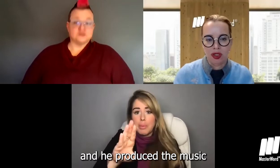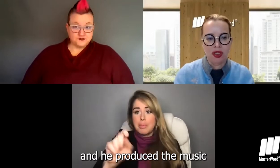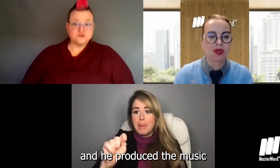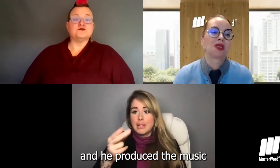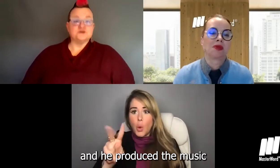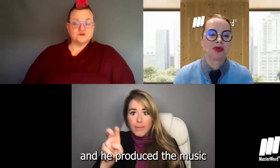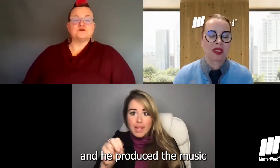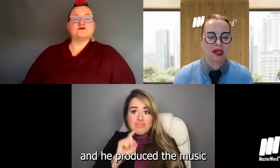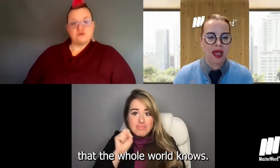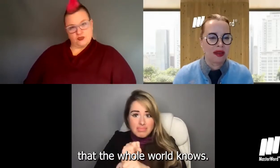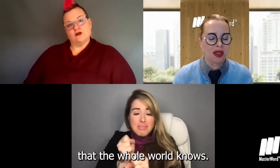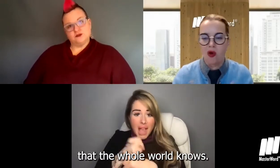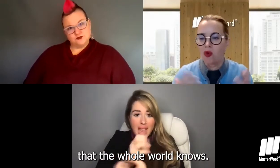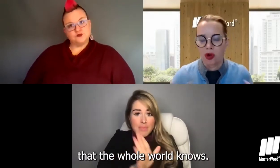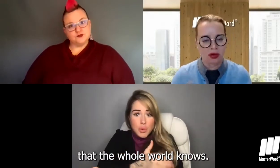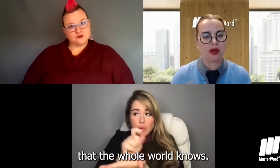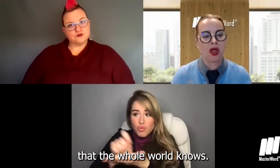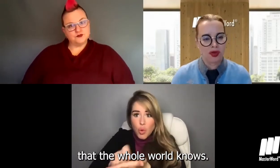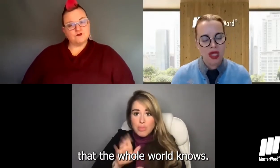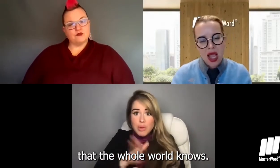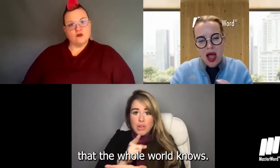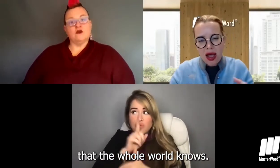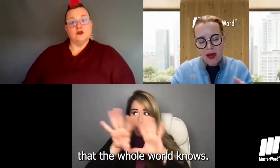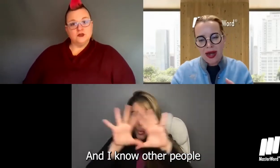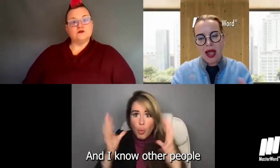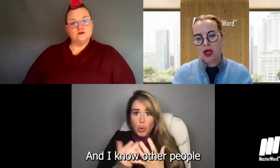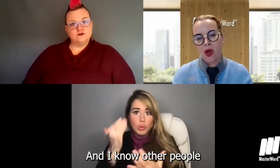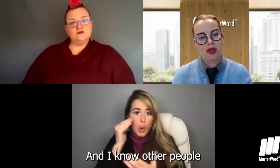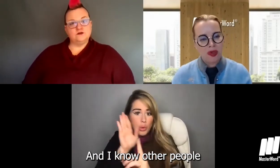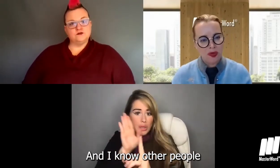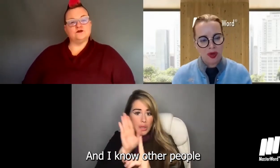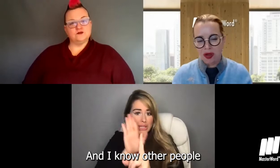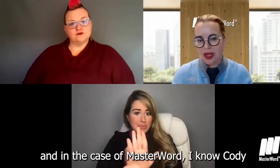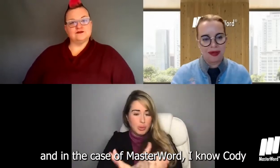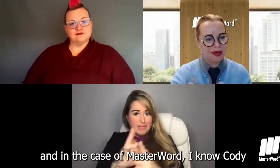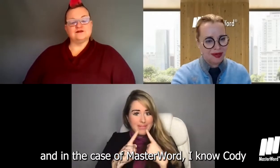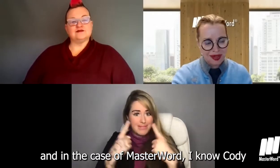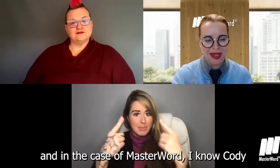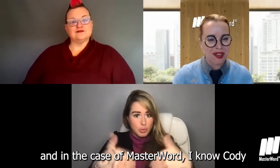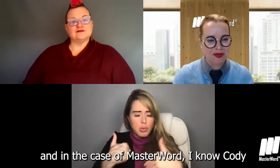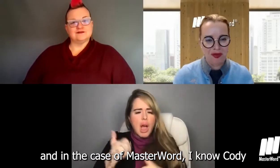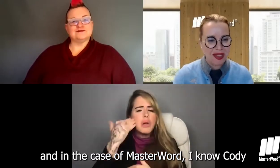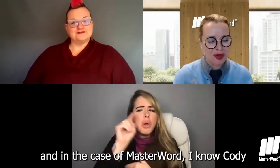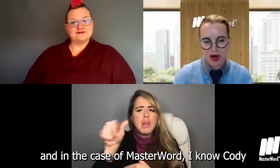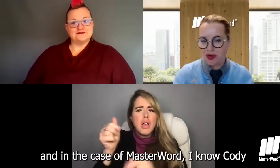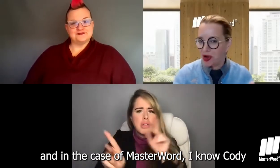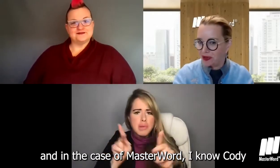produced the music that the whole world knows. And I know other people, and in case of mass word, know Cody